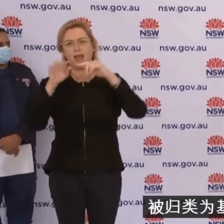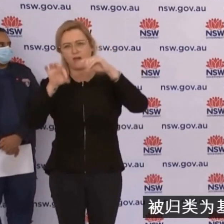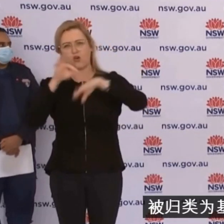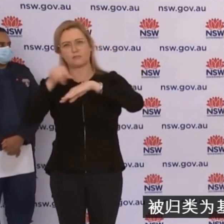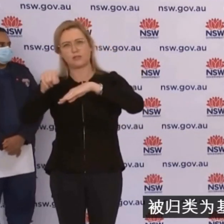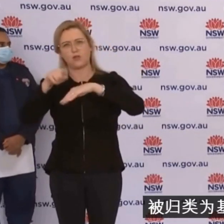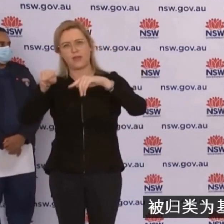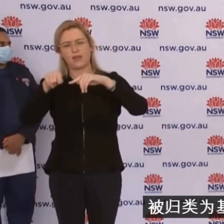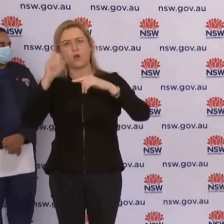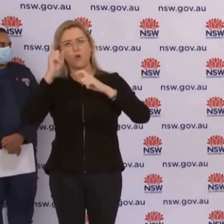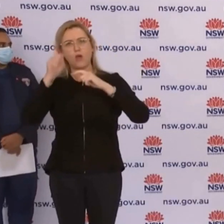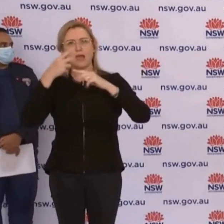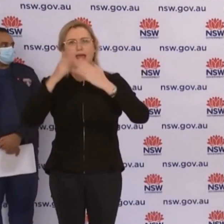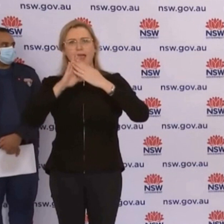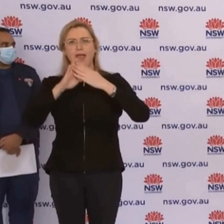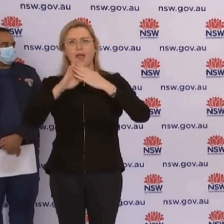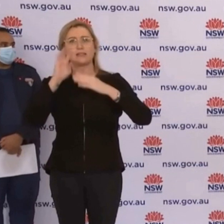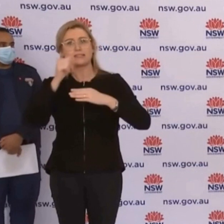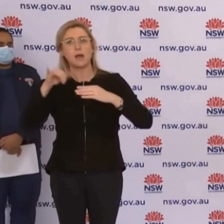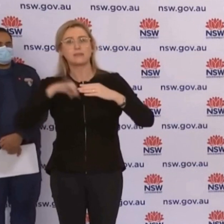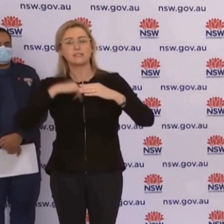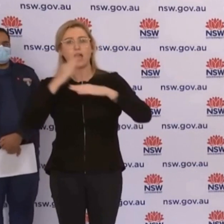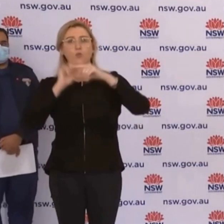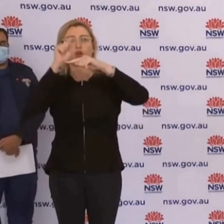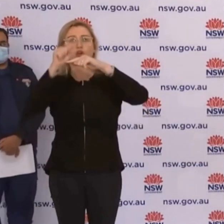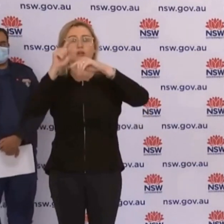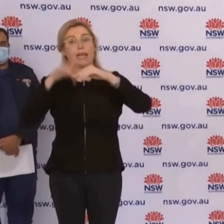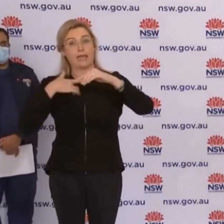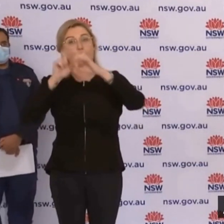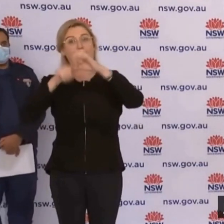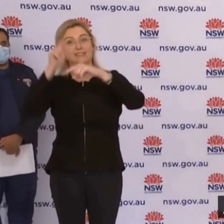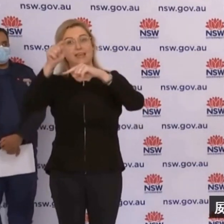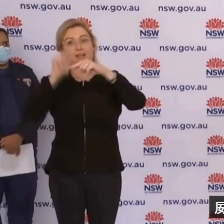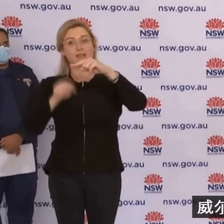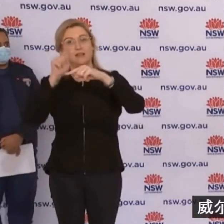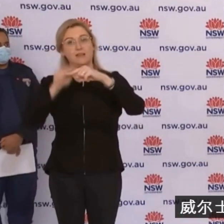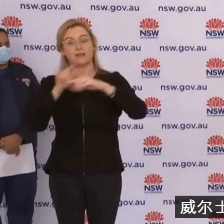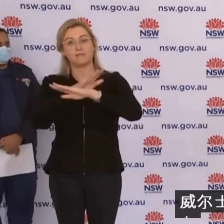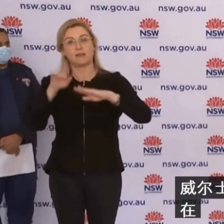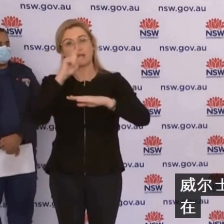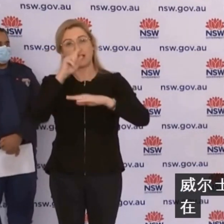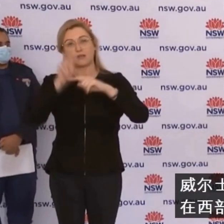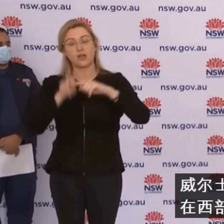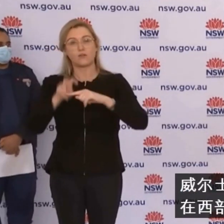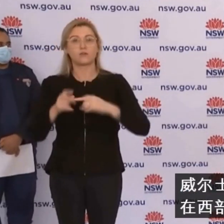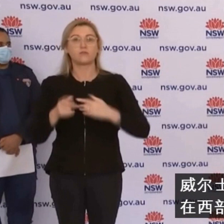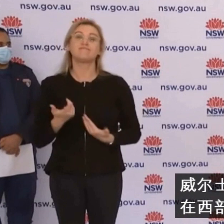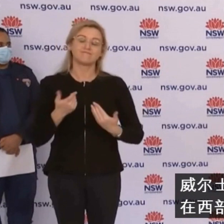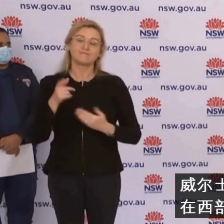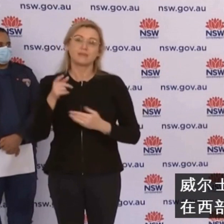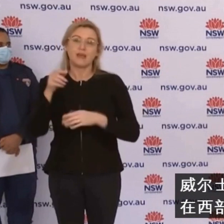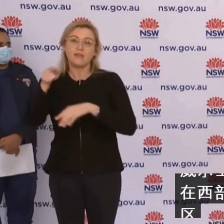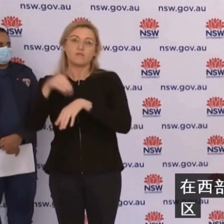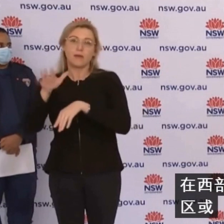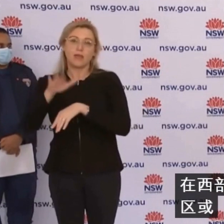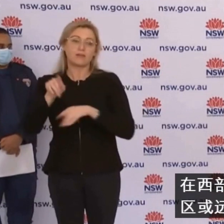again, firstly, we have a network of hospitals and a workforce in regional rural New South Wales. What we're seeing in Dubbo, in the Western